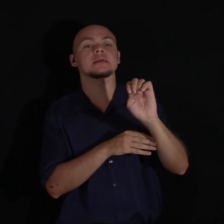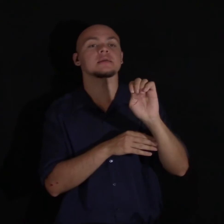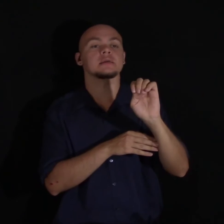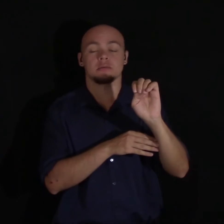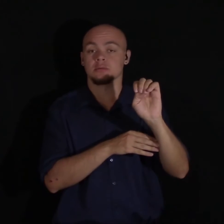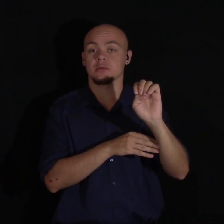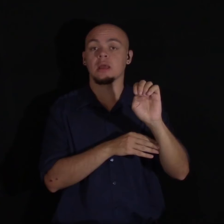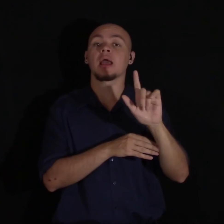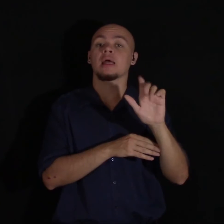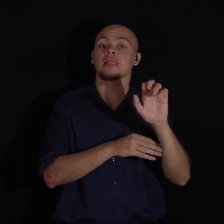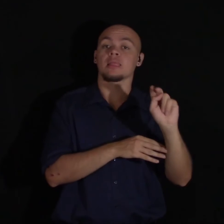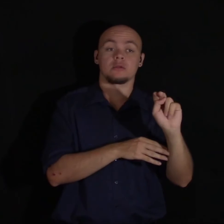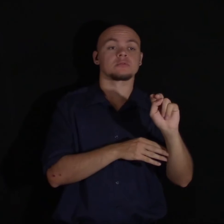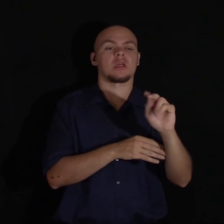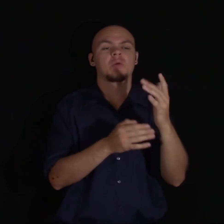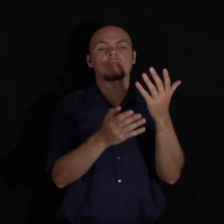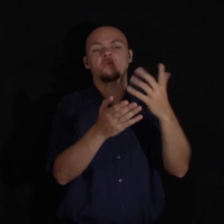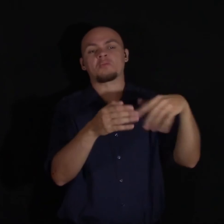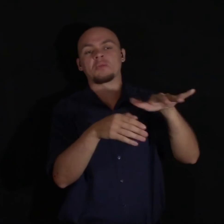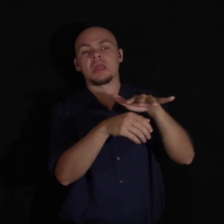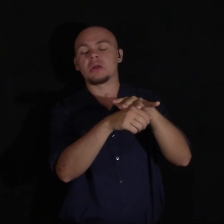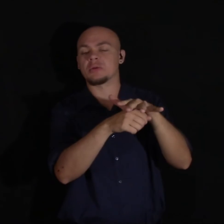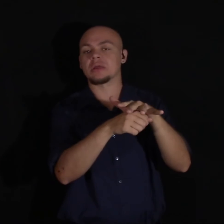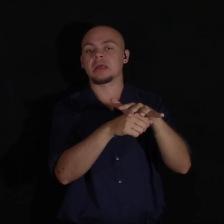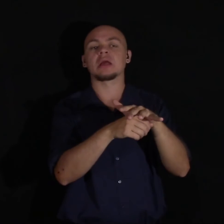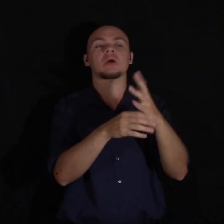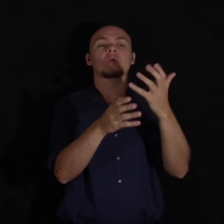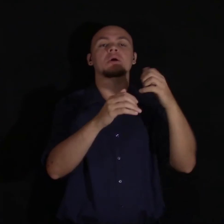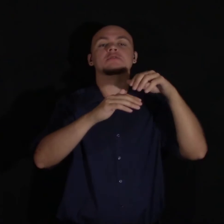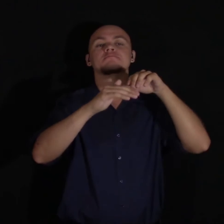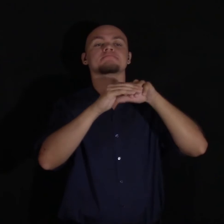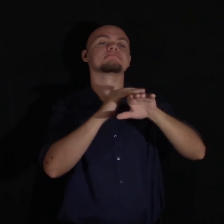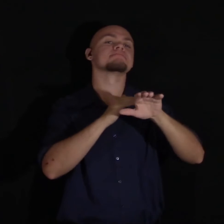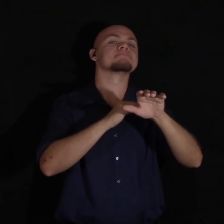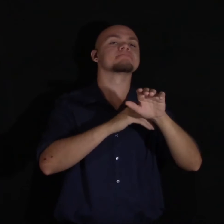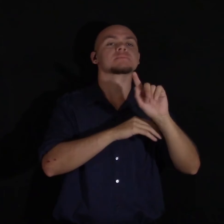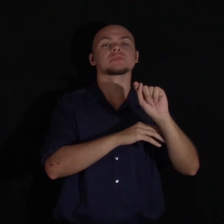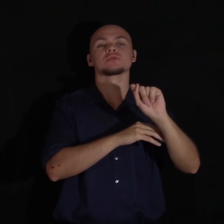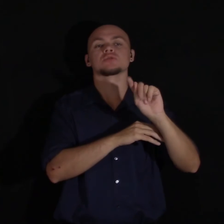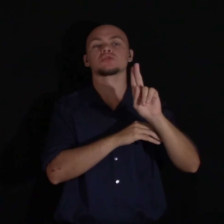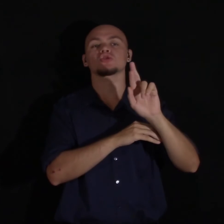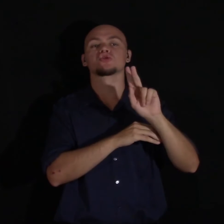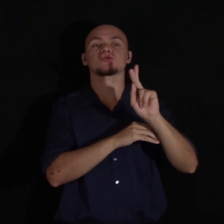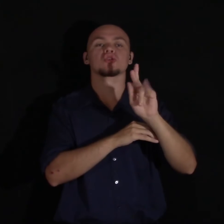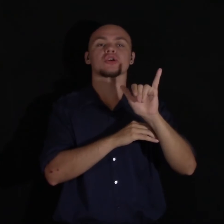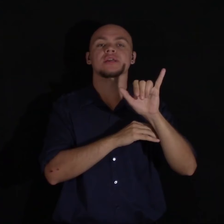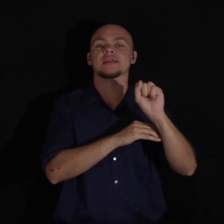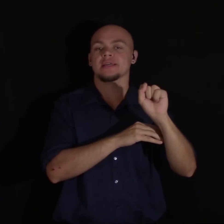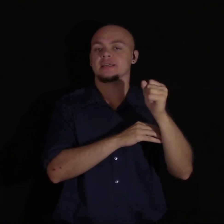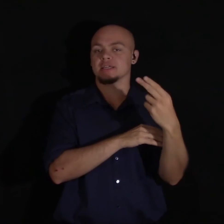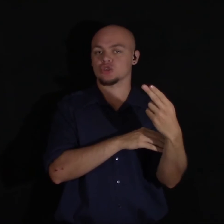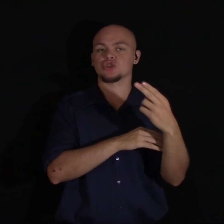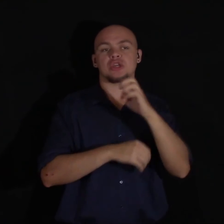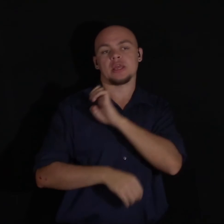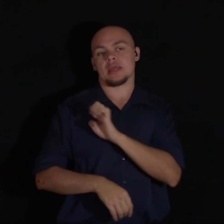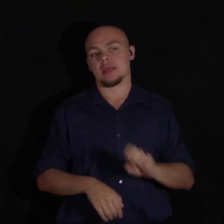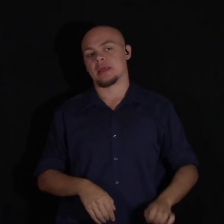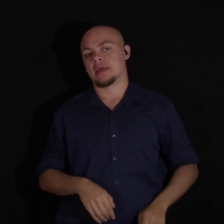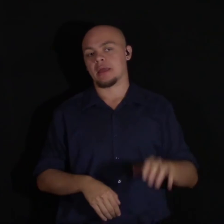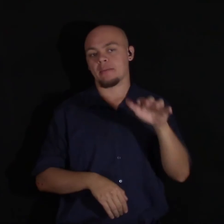a favourable opportunity of passing into some part of the Turkish dominions. Safie resolved to remain with